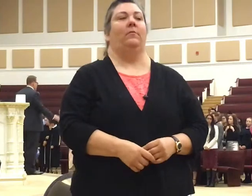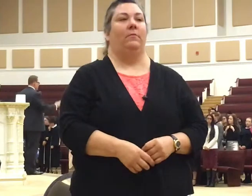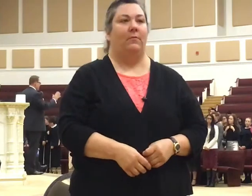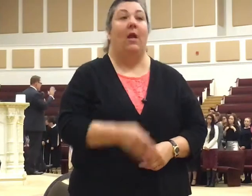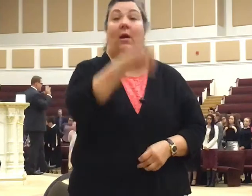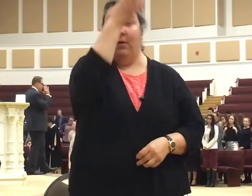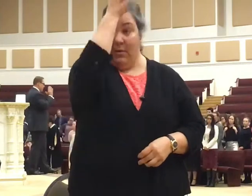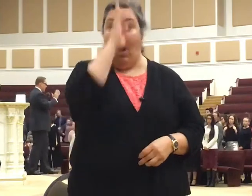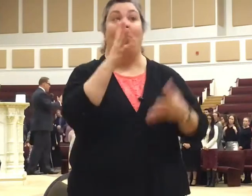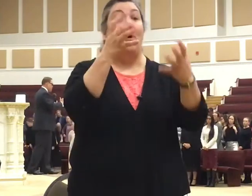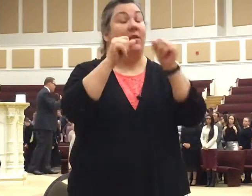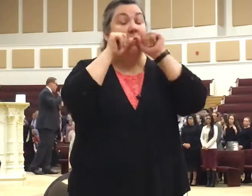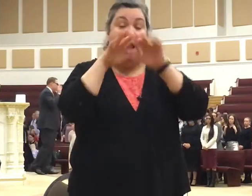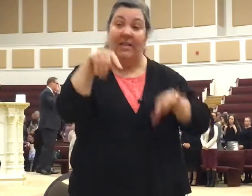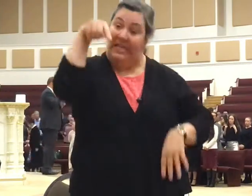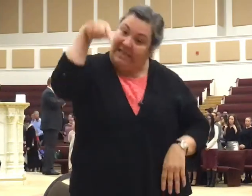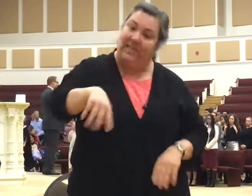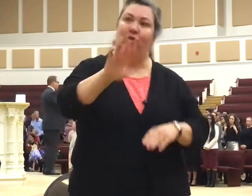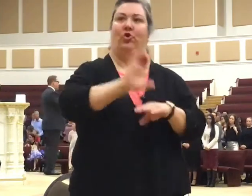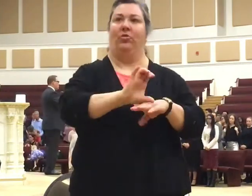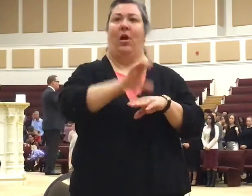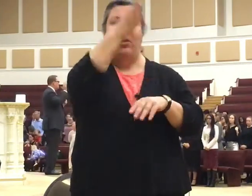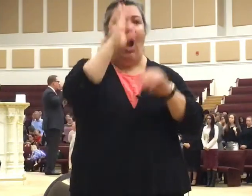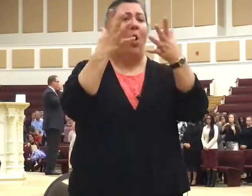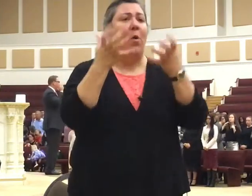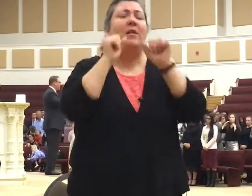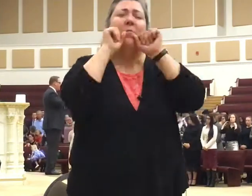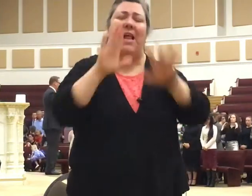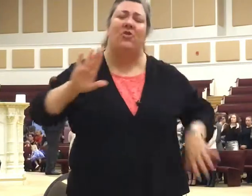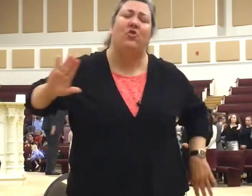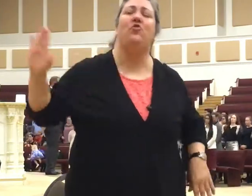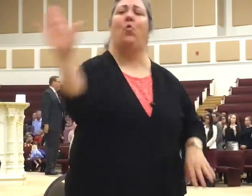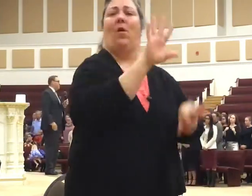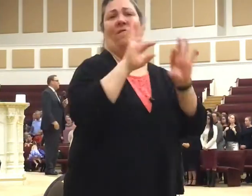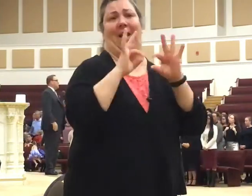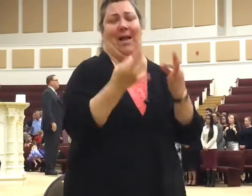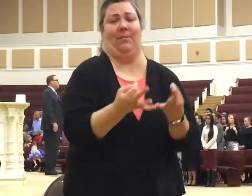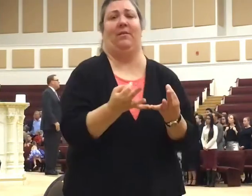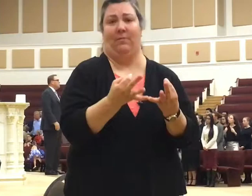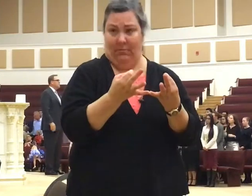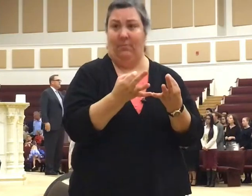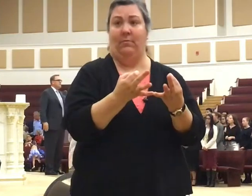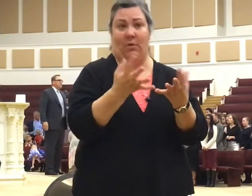God wants to bless this church. God wants to bless your family. God wants to bless you individually.